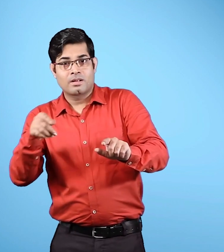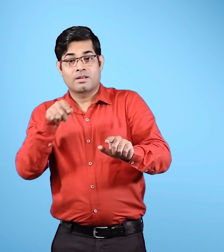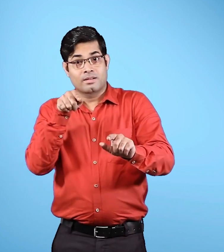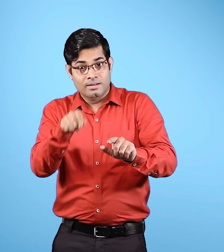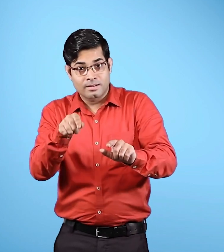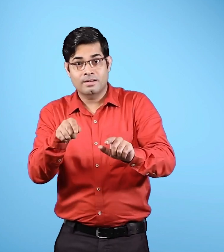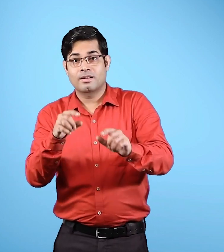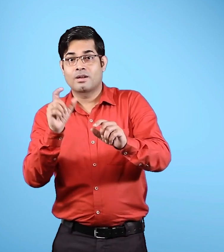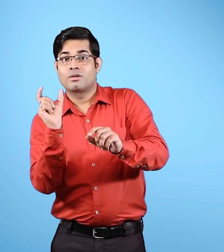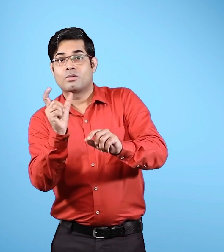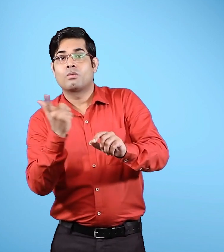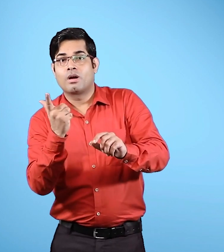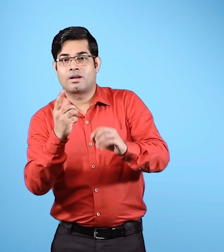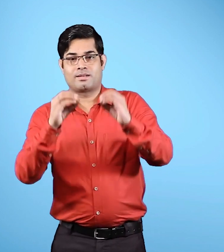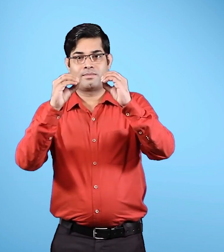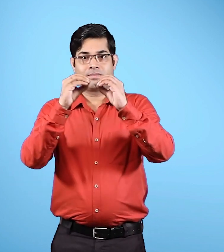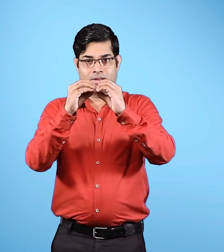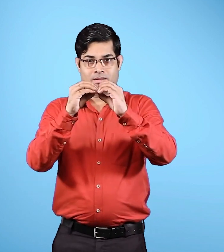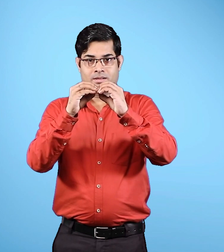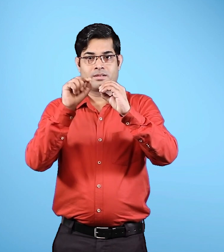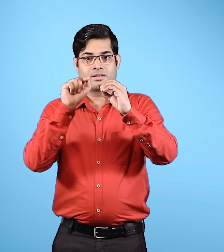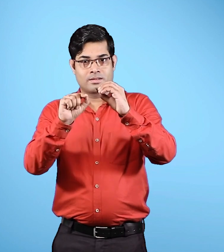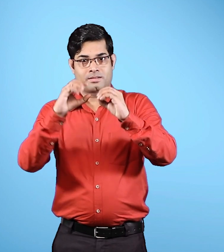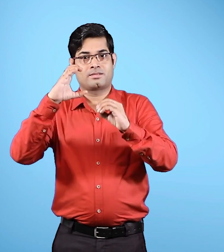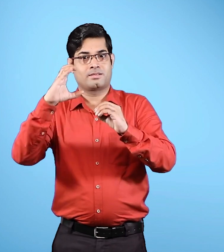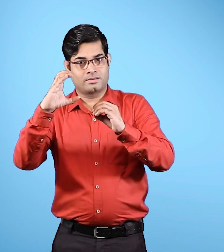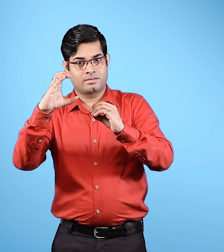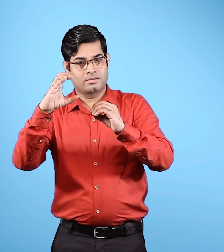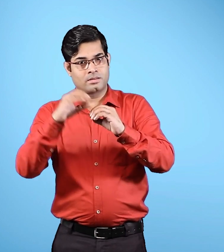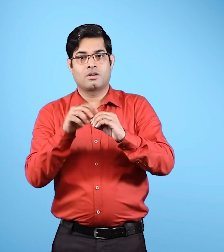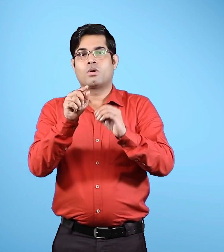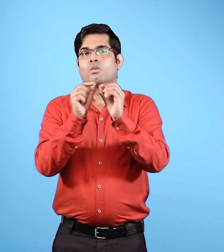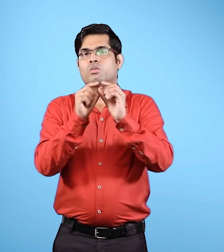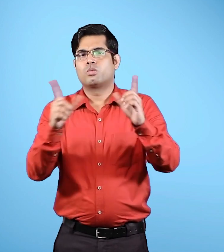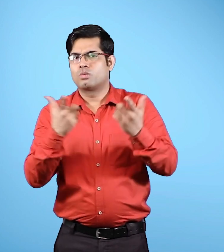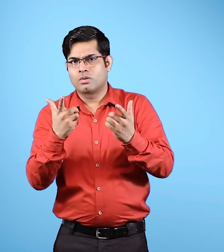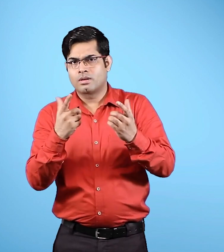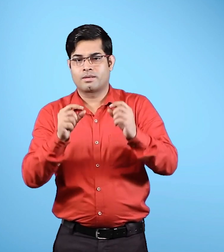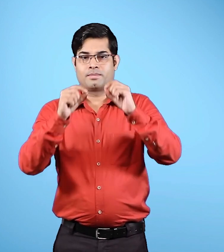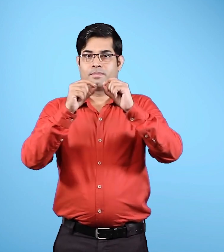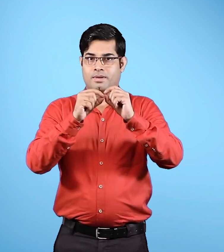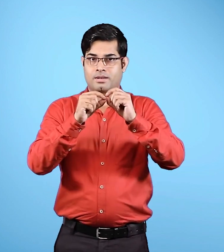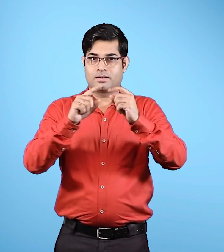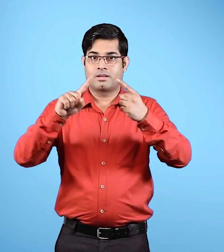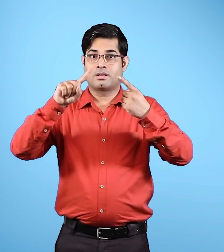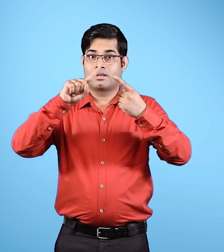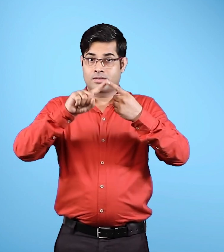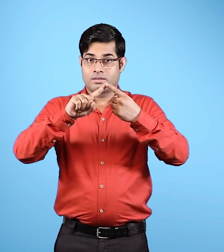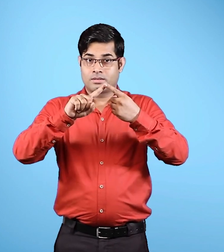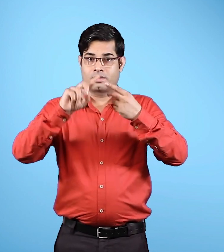usually have the letters BC, which means before Christ, added on.